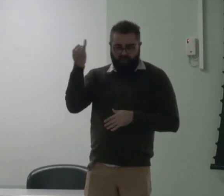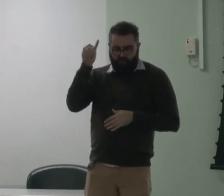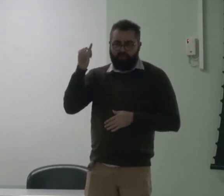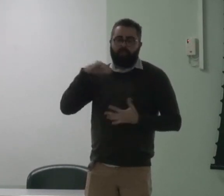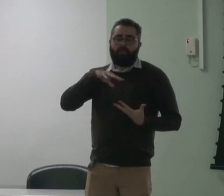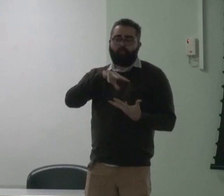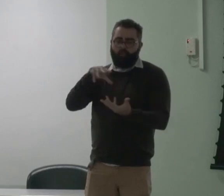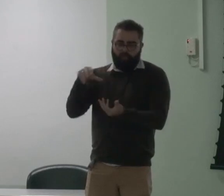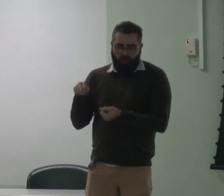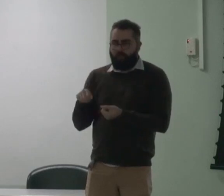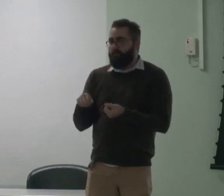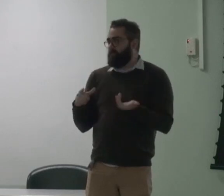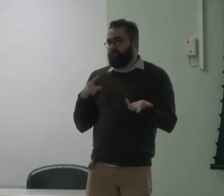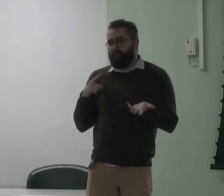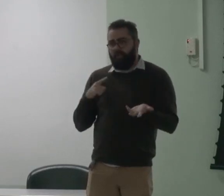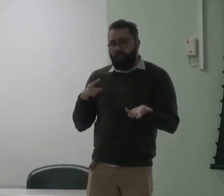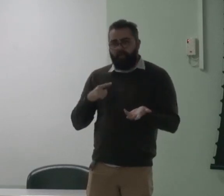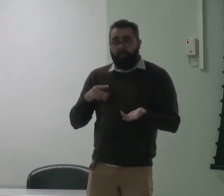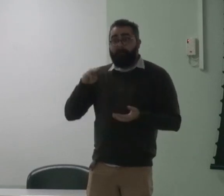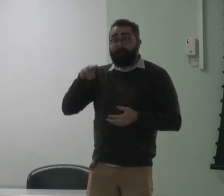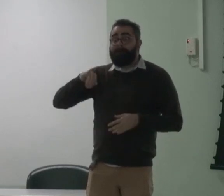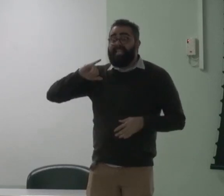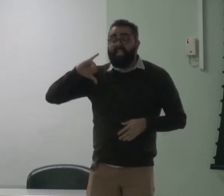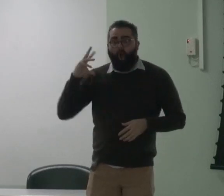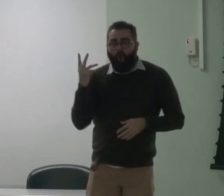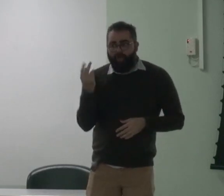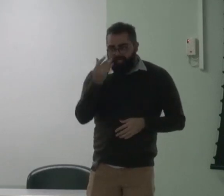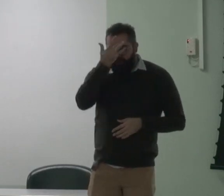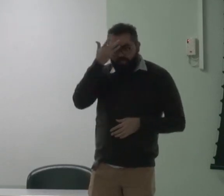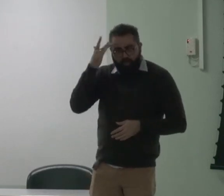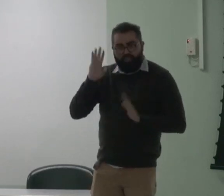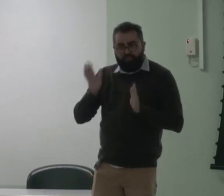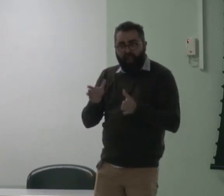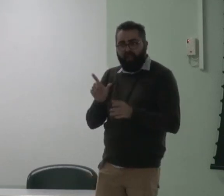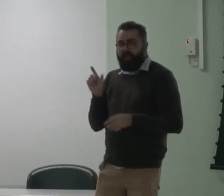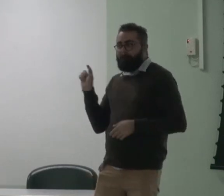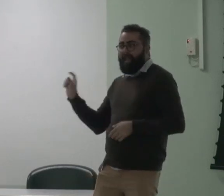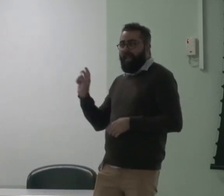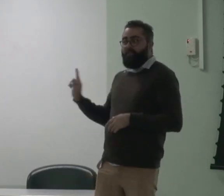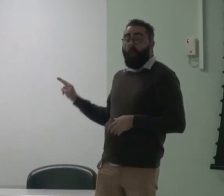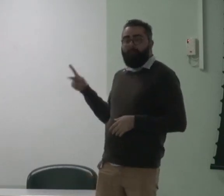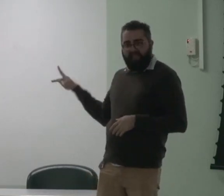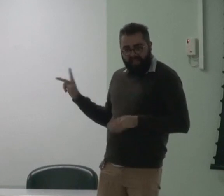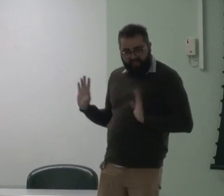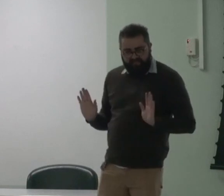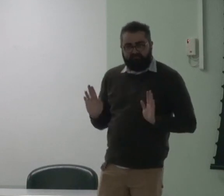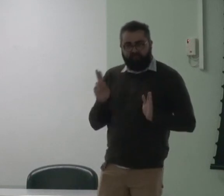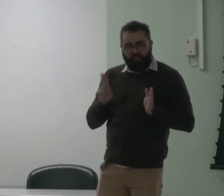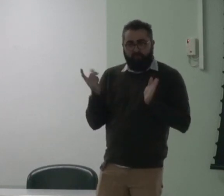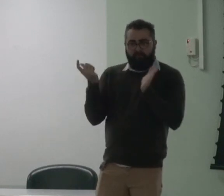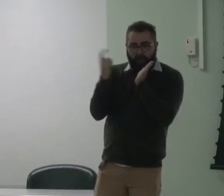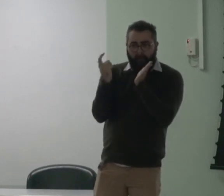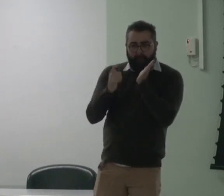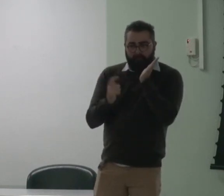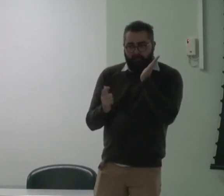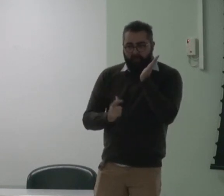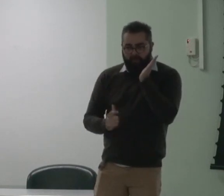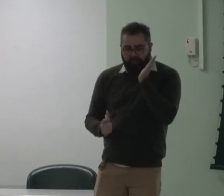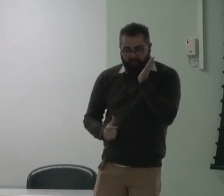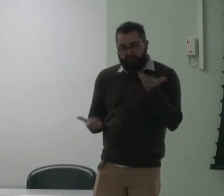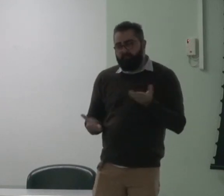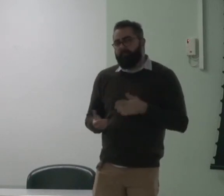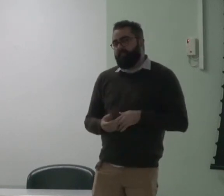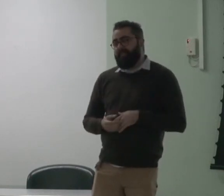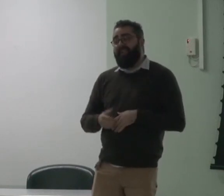some thousands of citations because he's a co-founder of the Universal